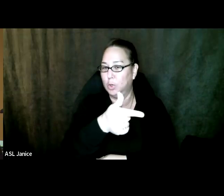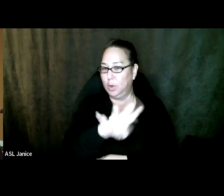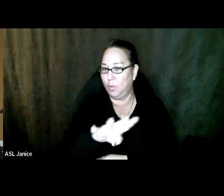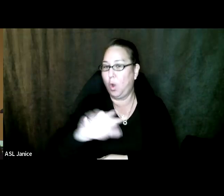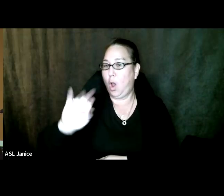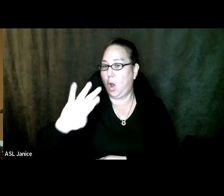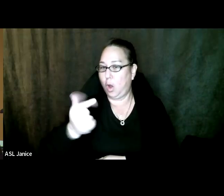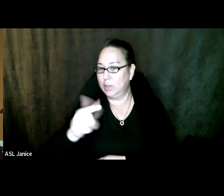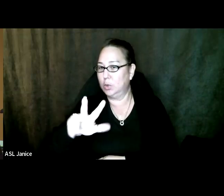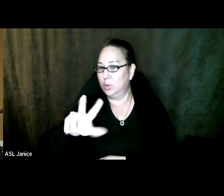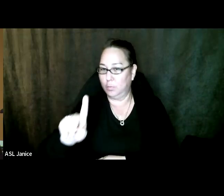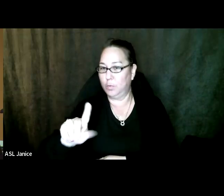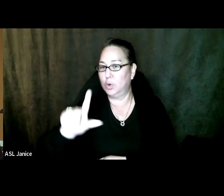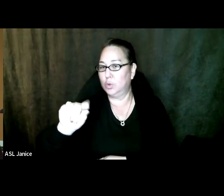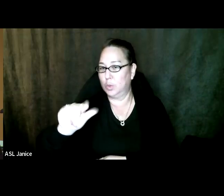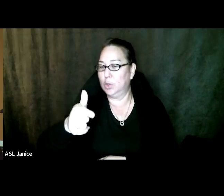presented. Is there a motion?